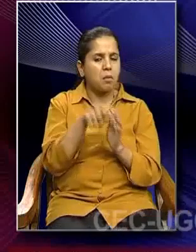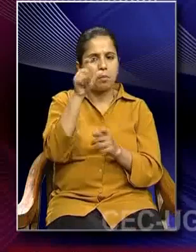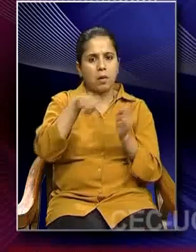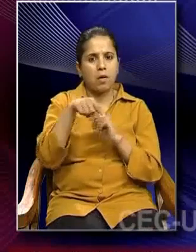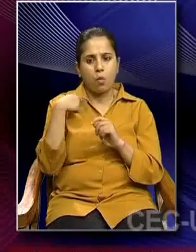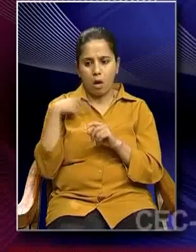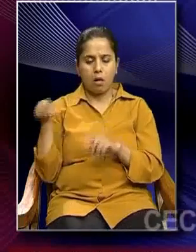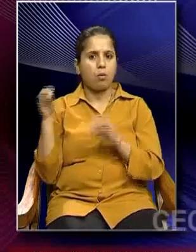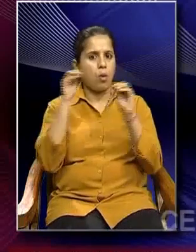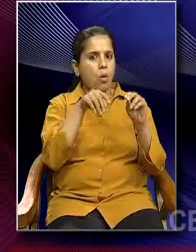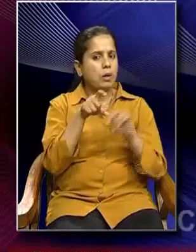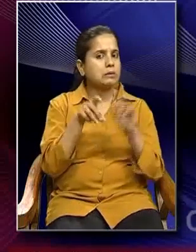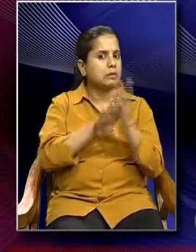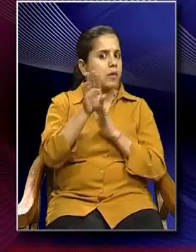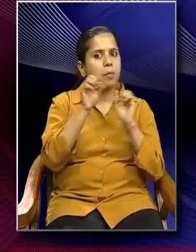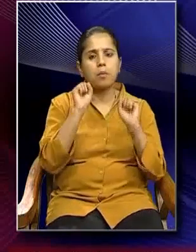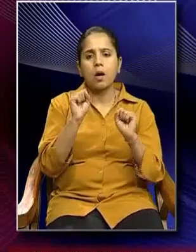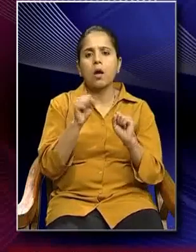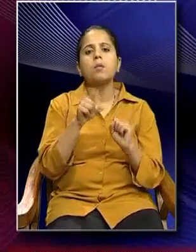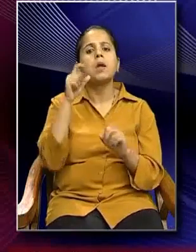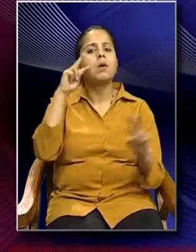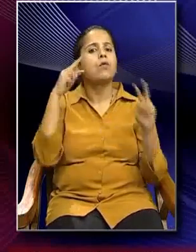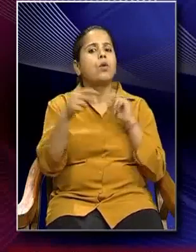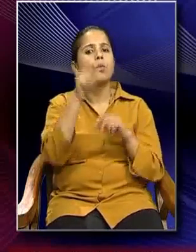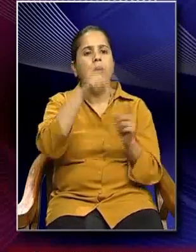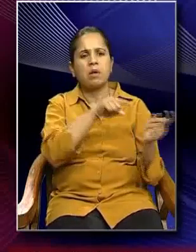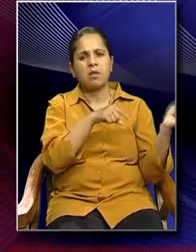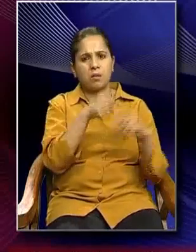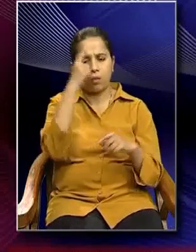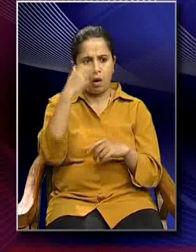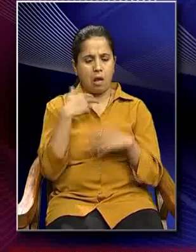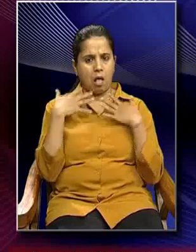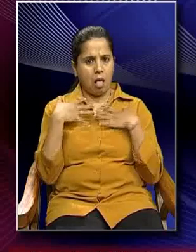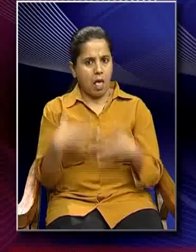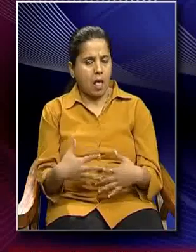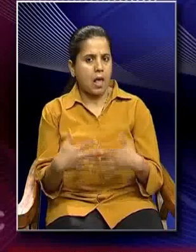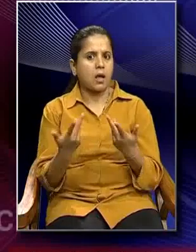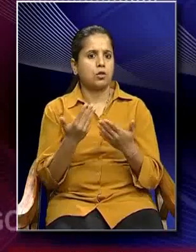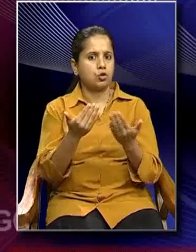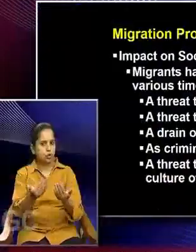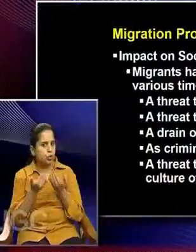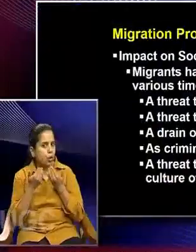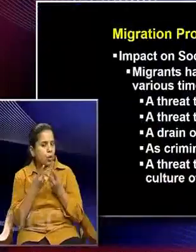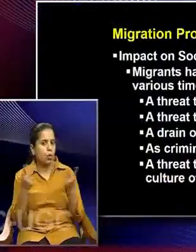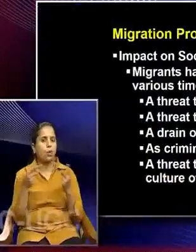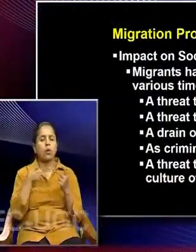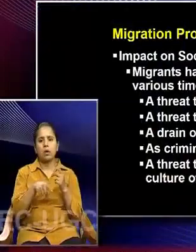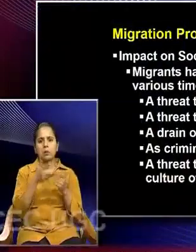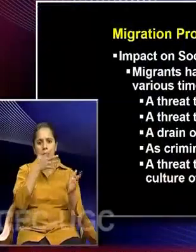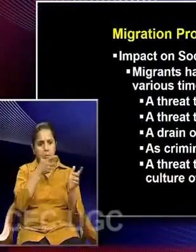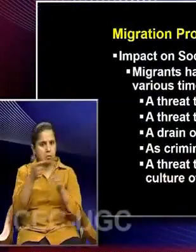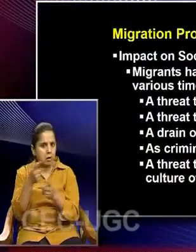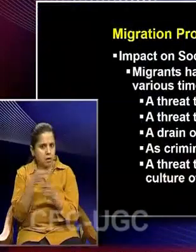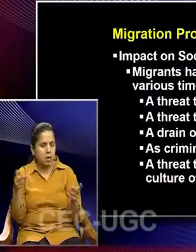national development, and so therefore they are viewed as public threat for health, security. They are viewed as terrorism